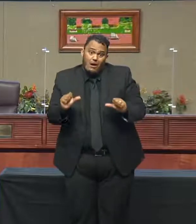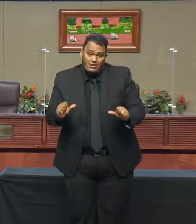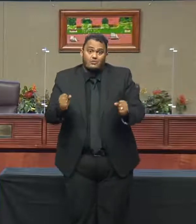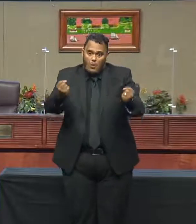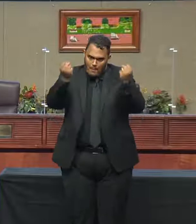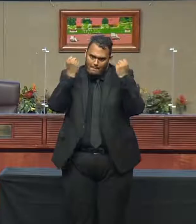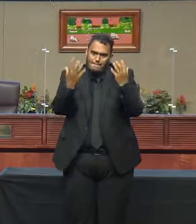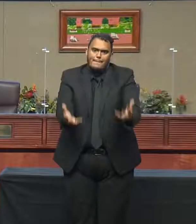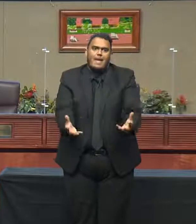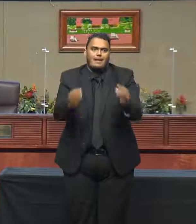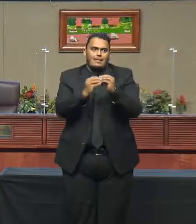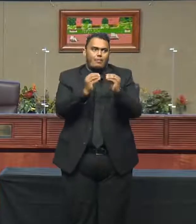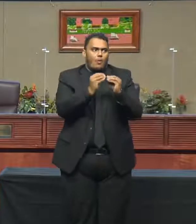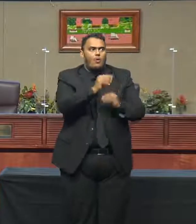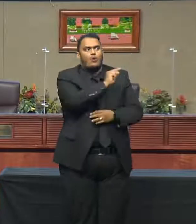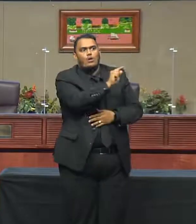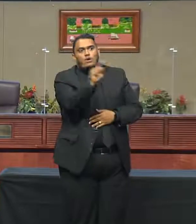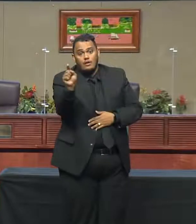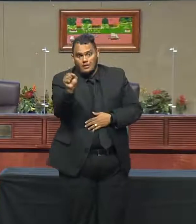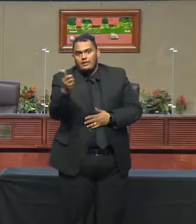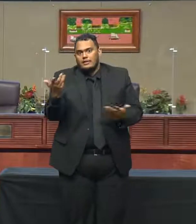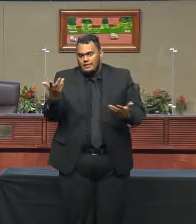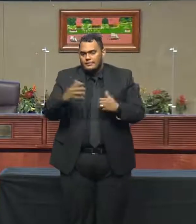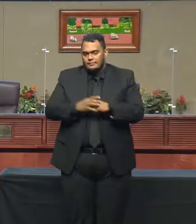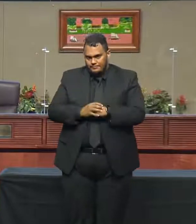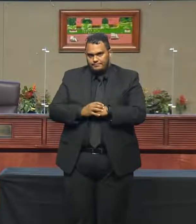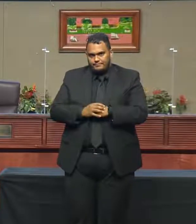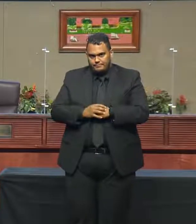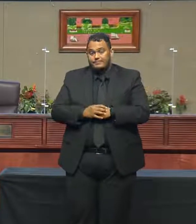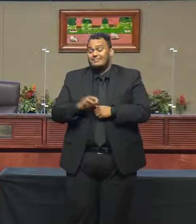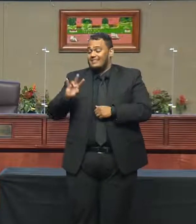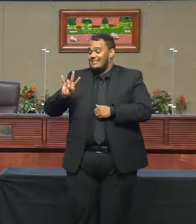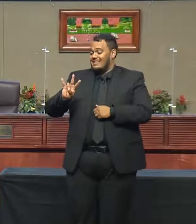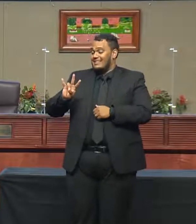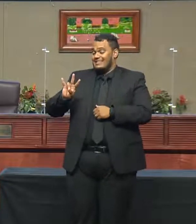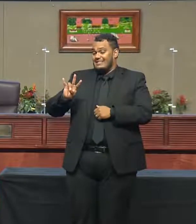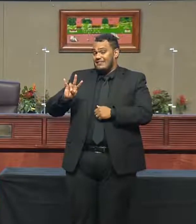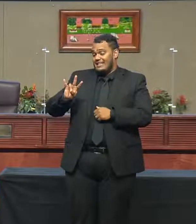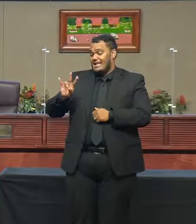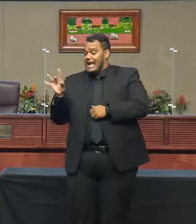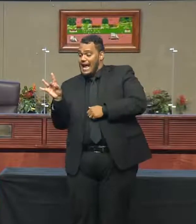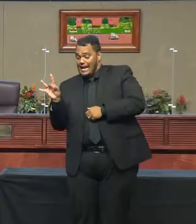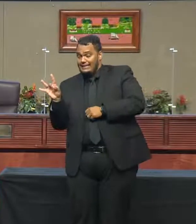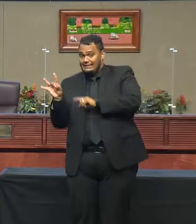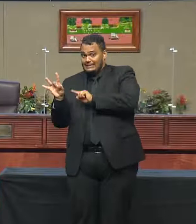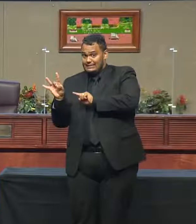there. The variants are 78 are from the British variant. That is the